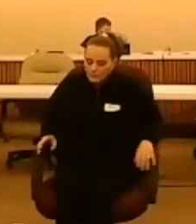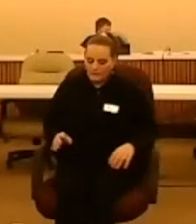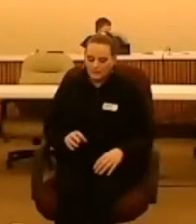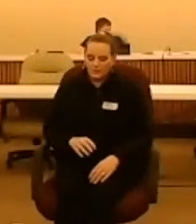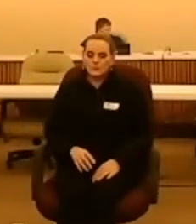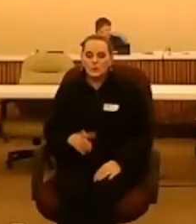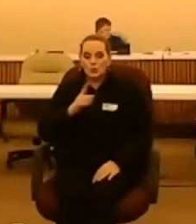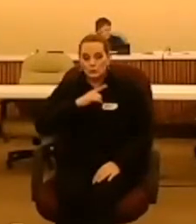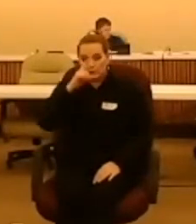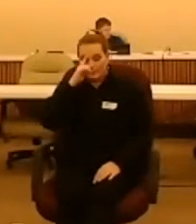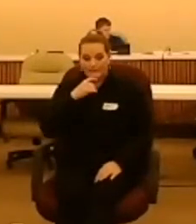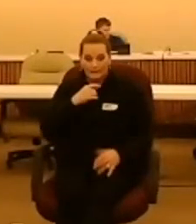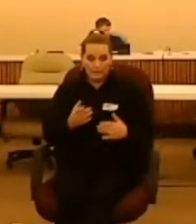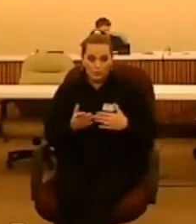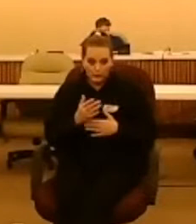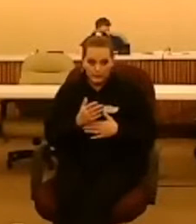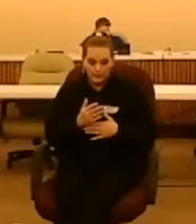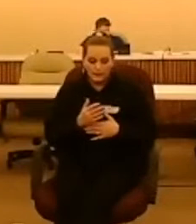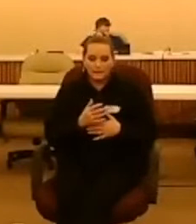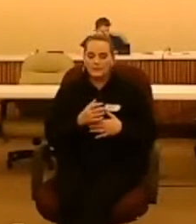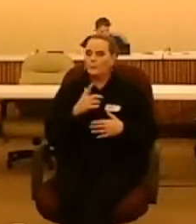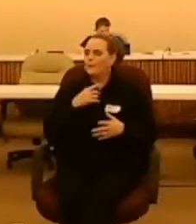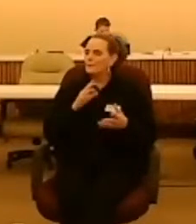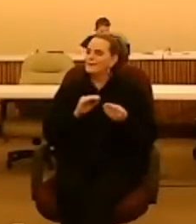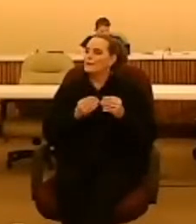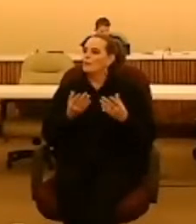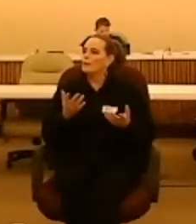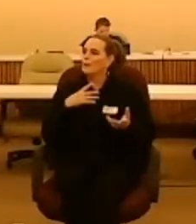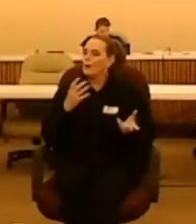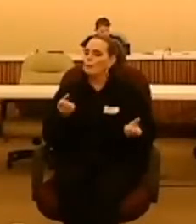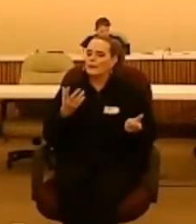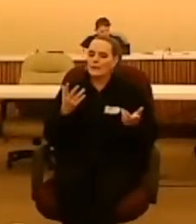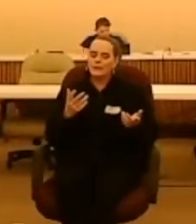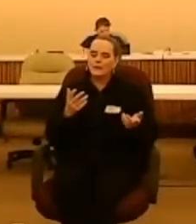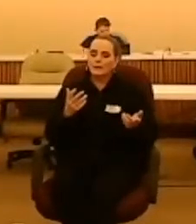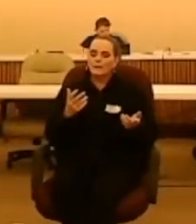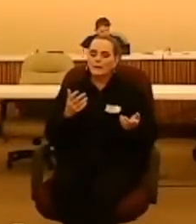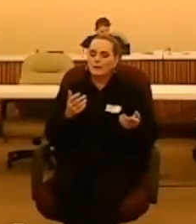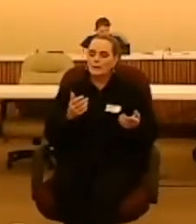the morning only, what number did I have here? 57.